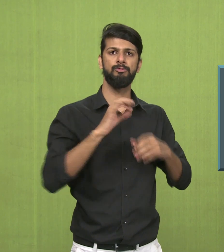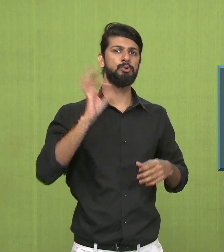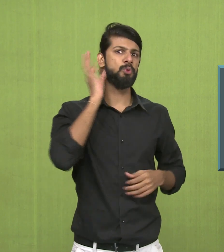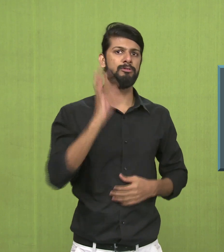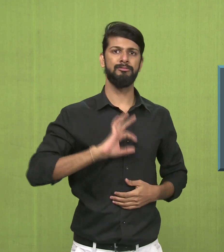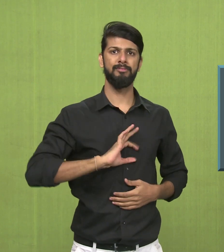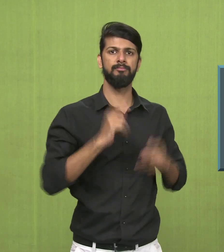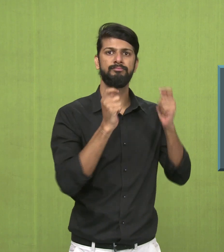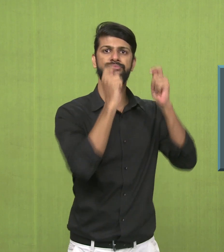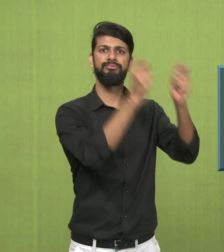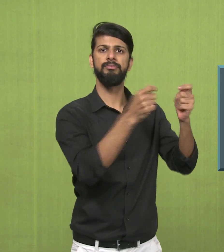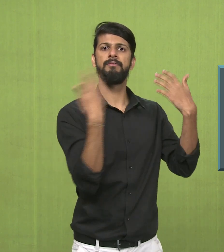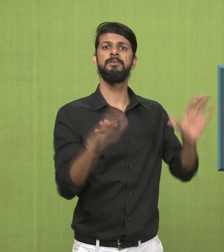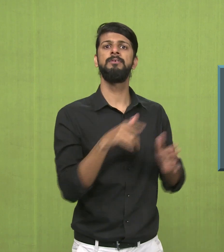the gold medal.